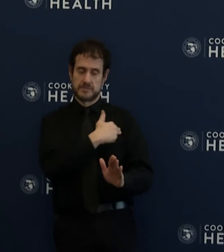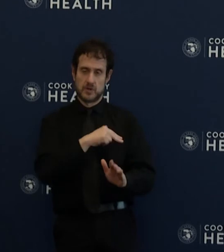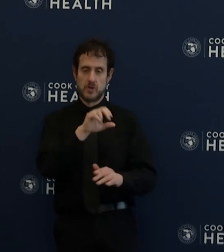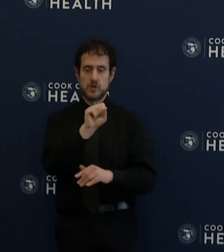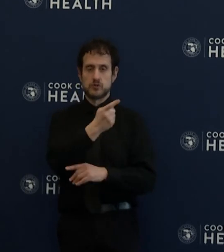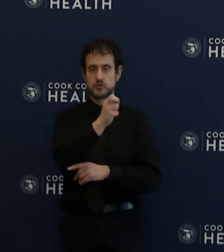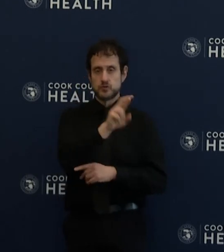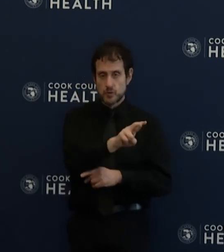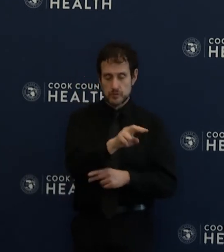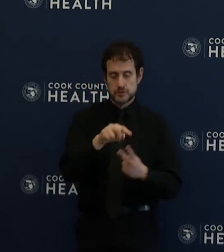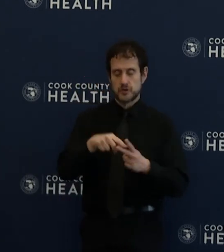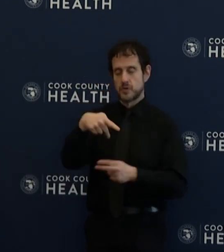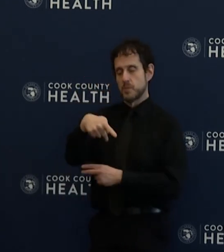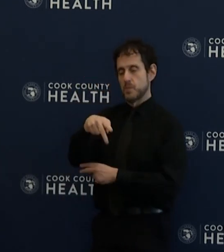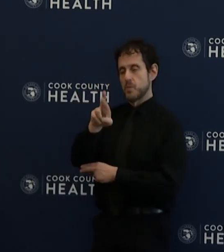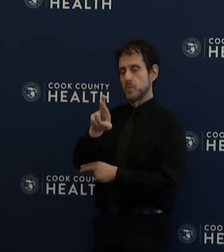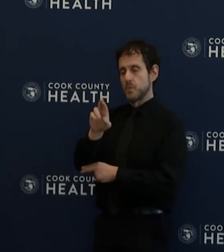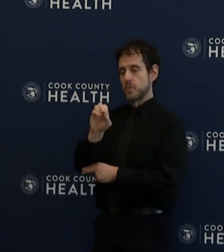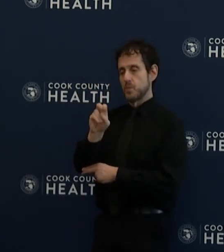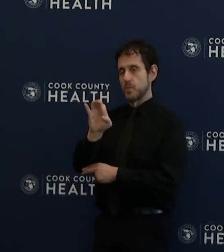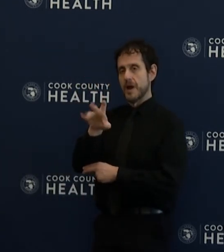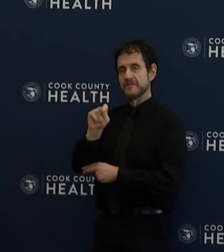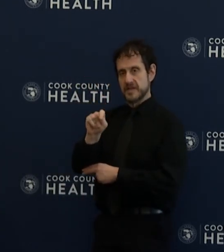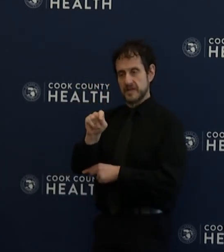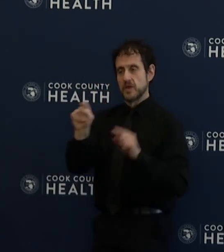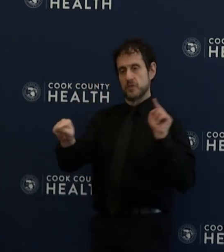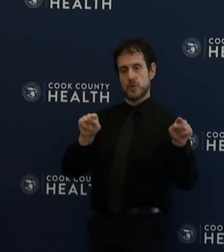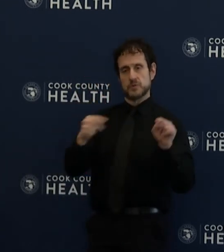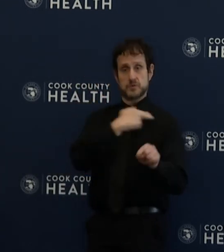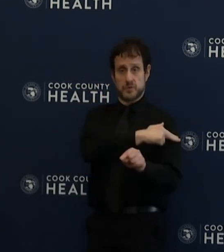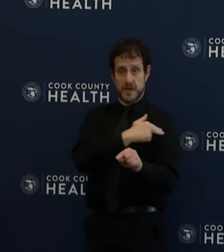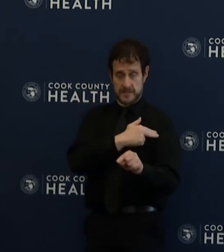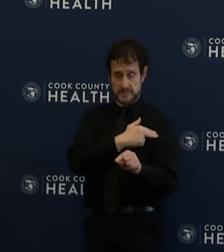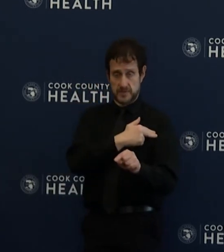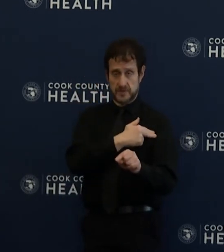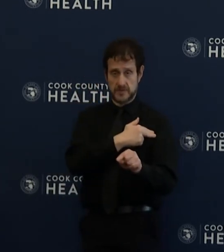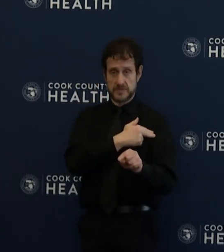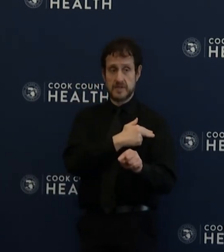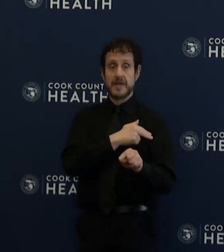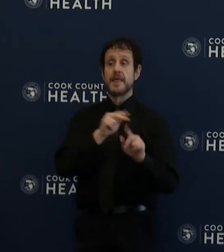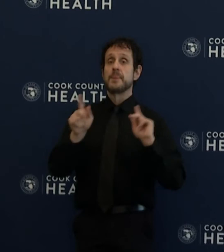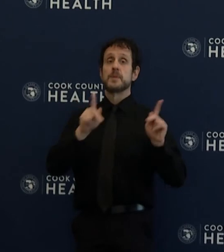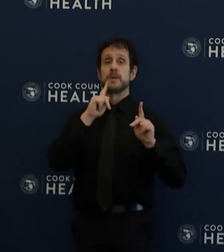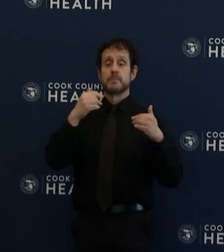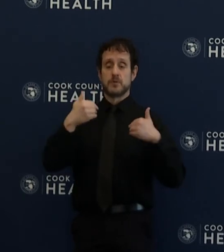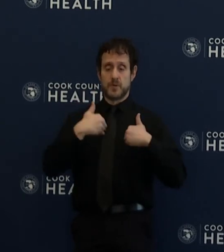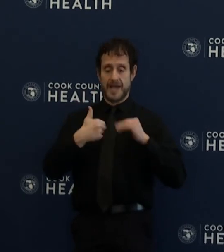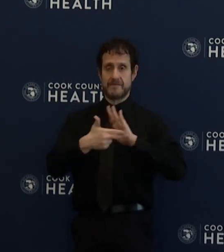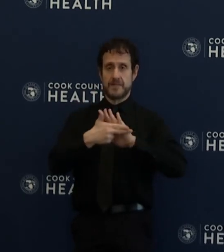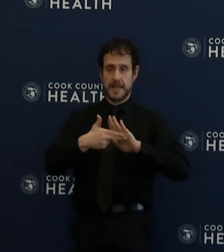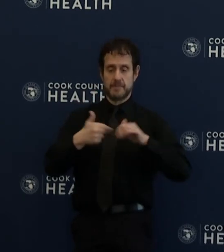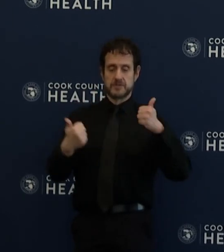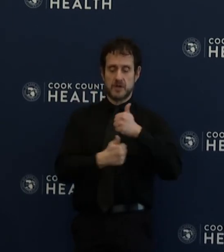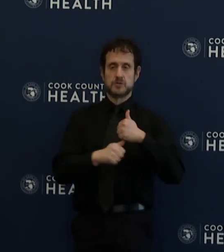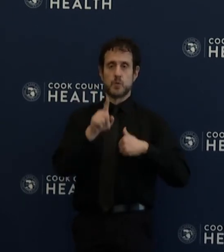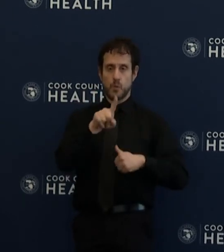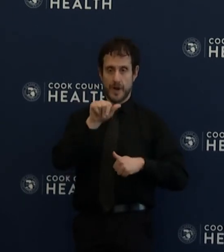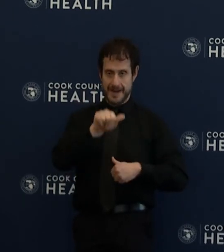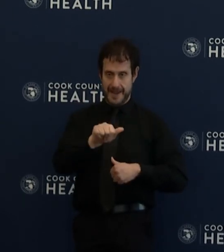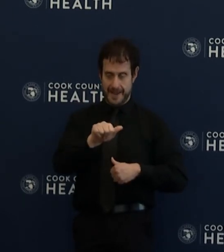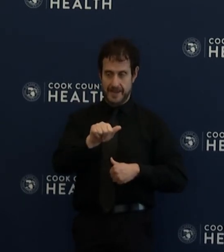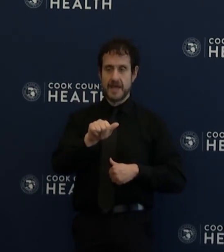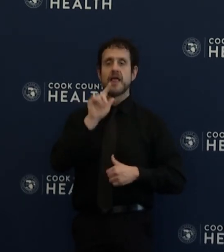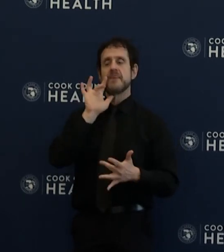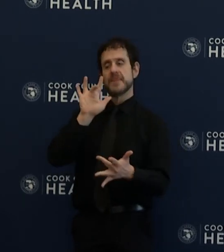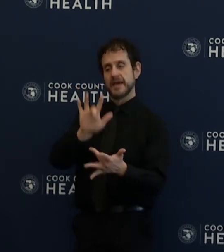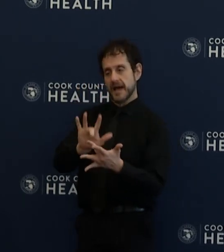and Provident Hospitals, we looked at both. On all the titles that were part of that 1A protocol, which were those that had either high contact or were part